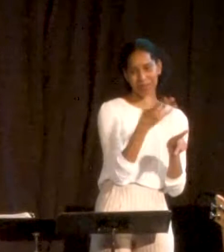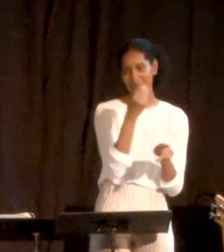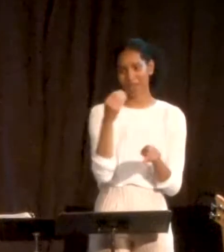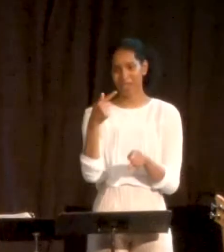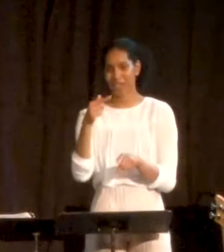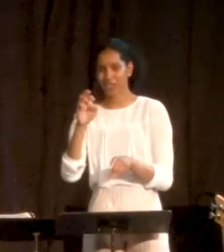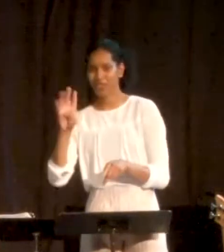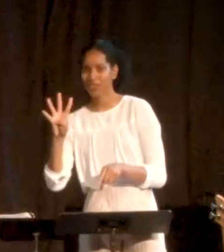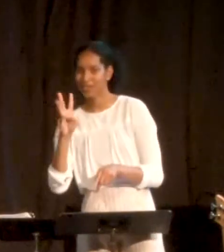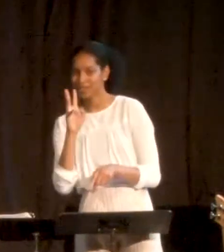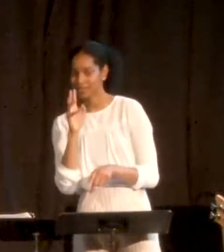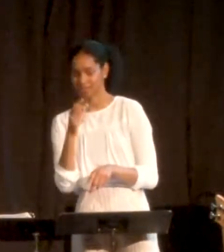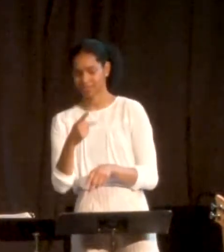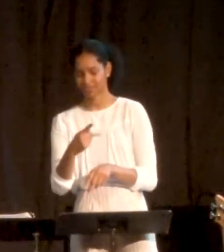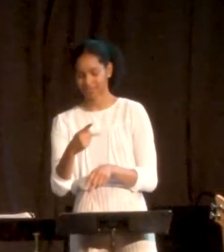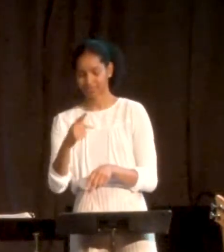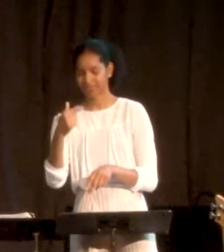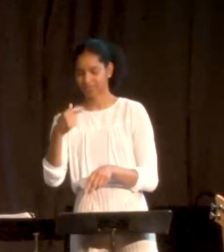within as little as